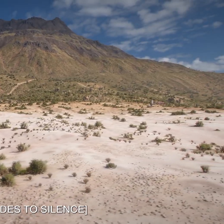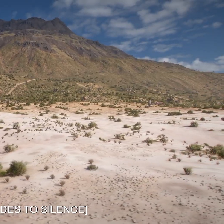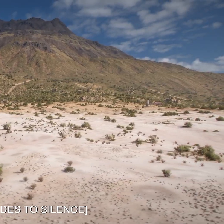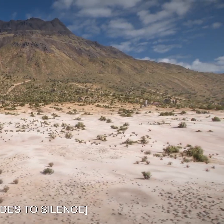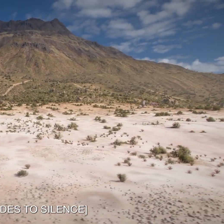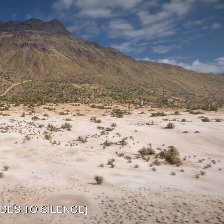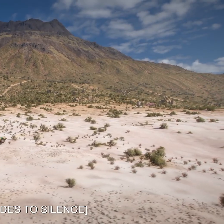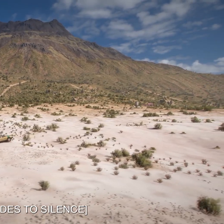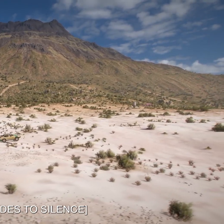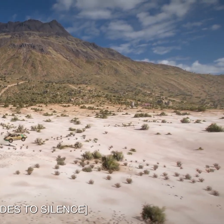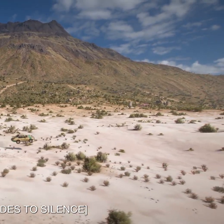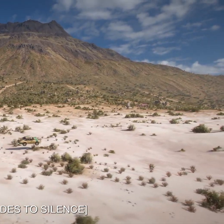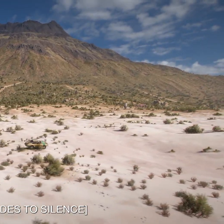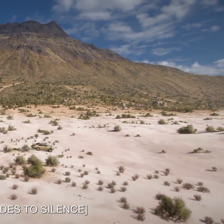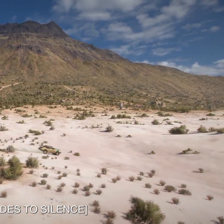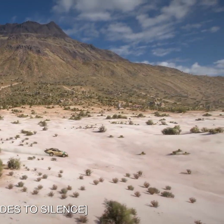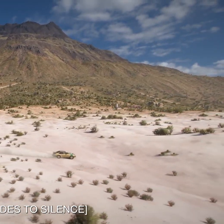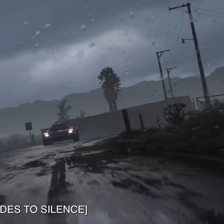Transcription by by